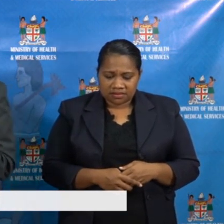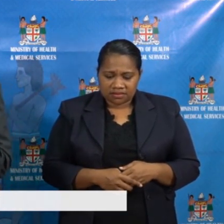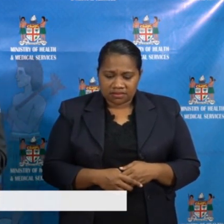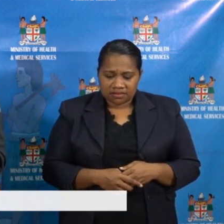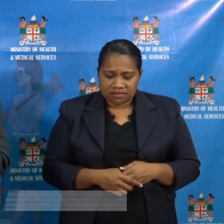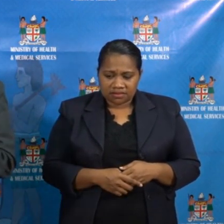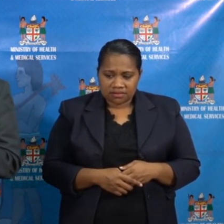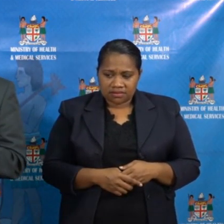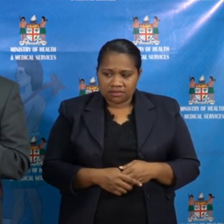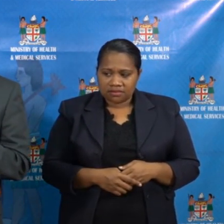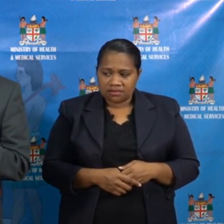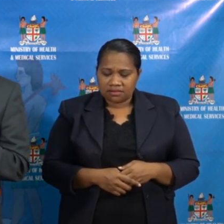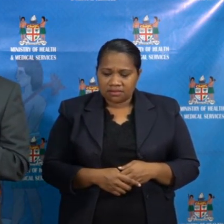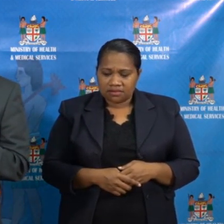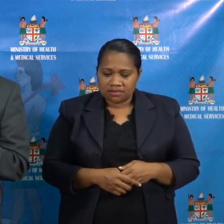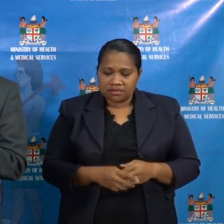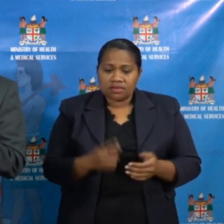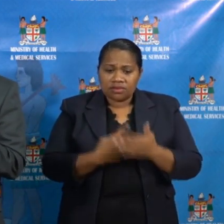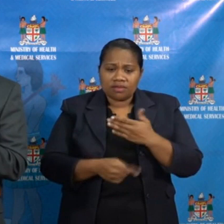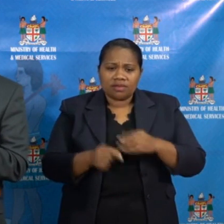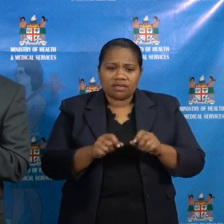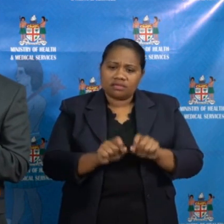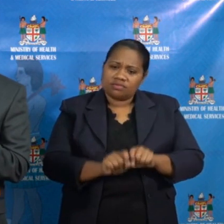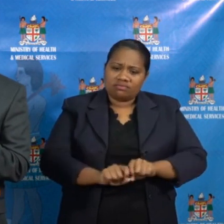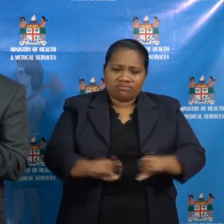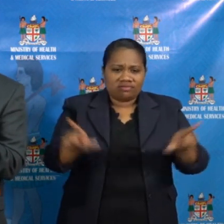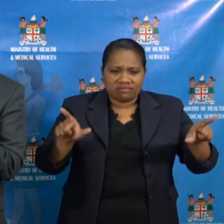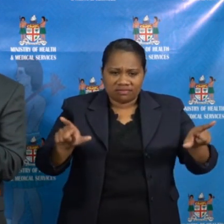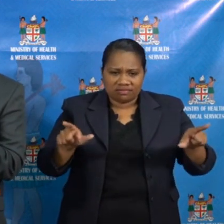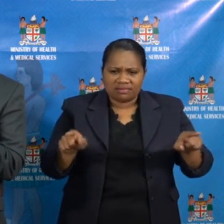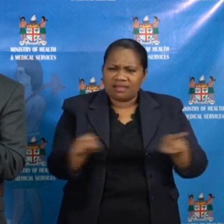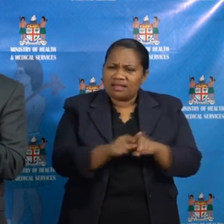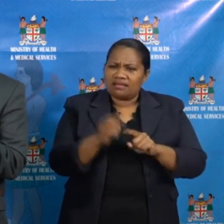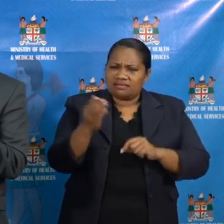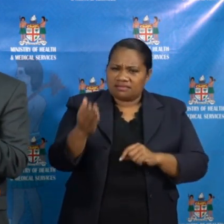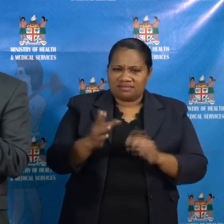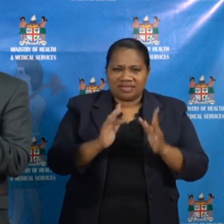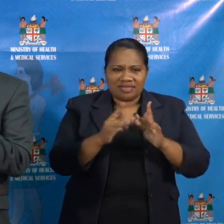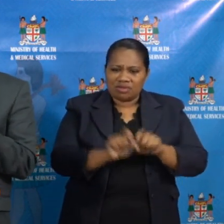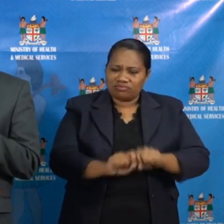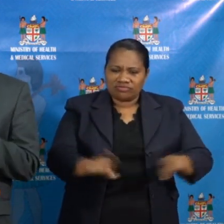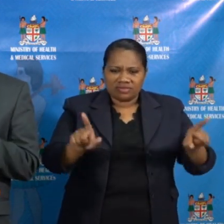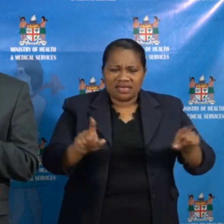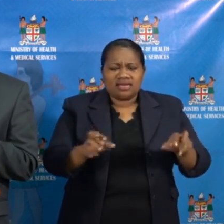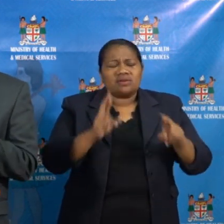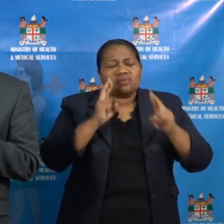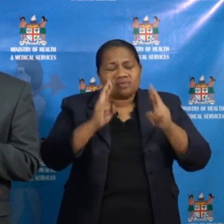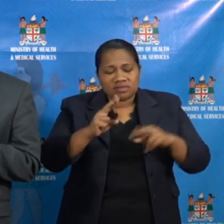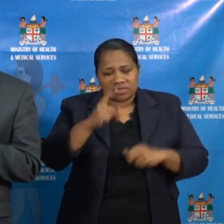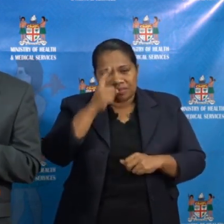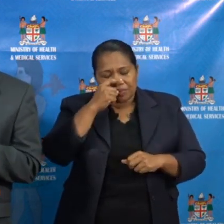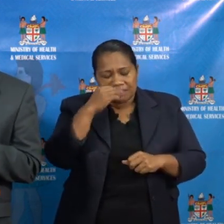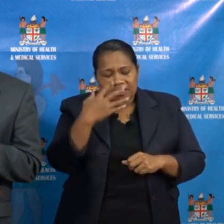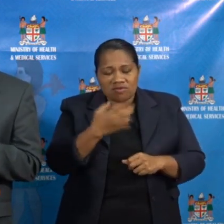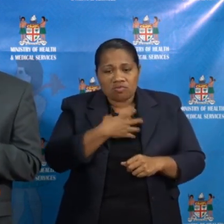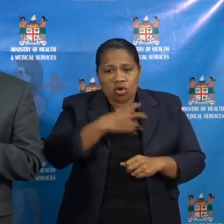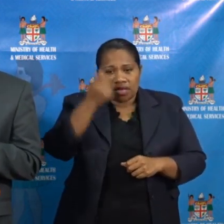it's been circulated like this. I really find it disappointing. I really wish that people had more